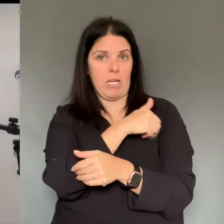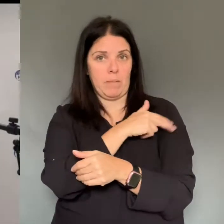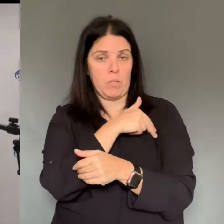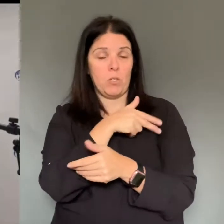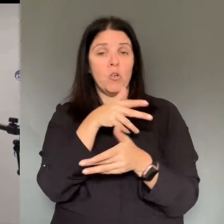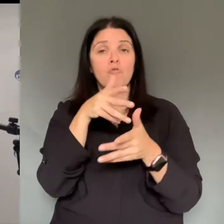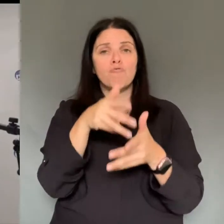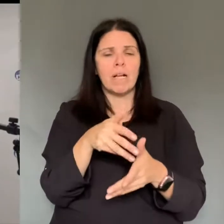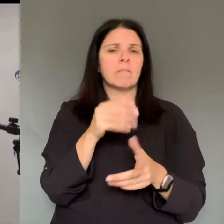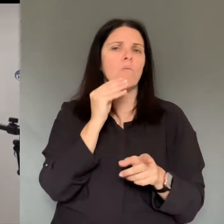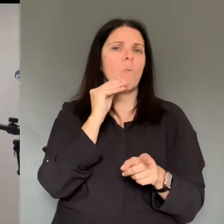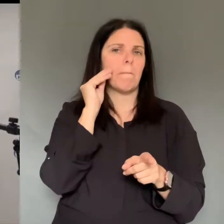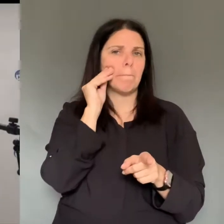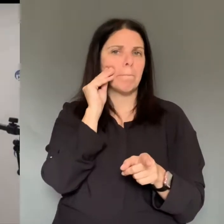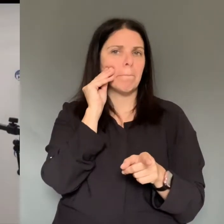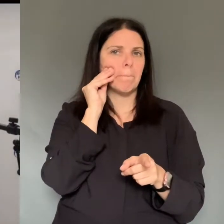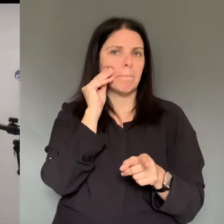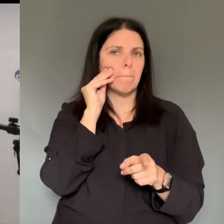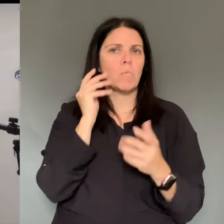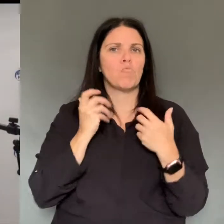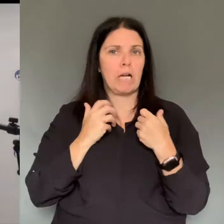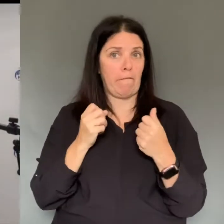recovering well in their home.